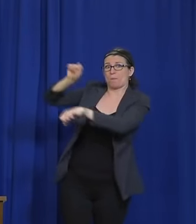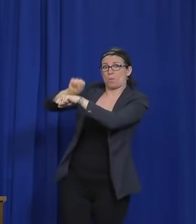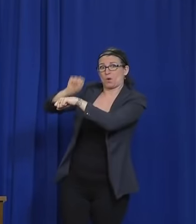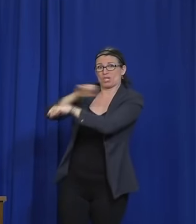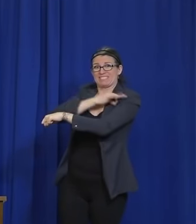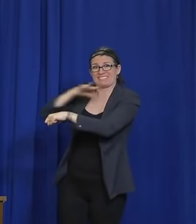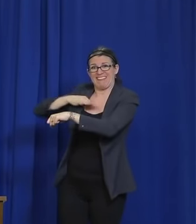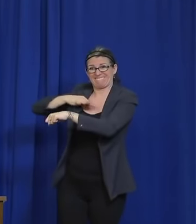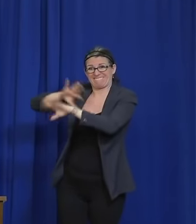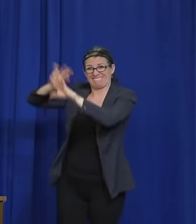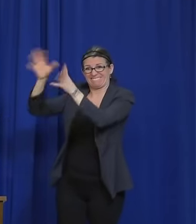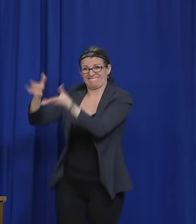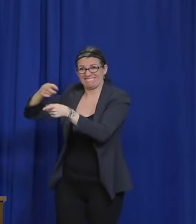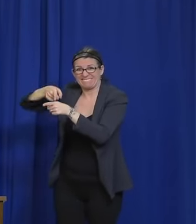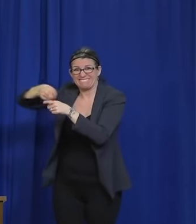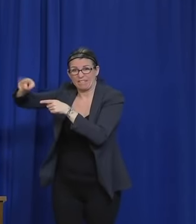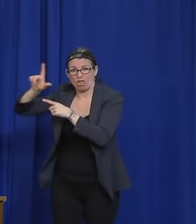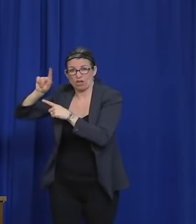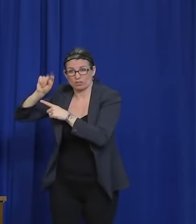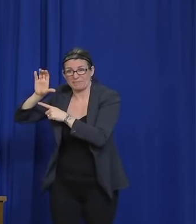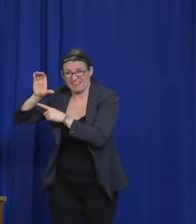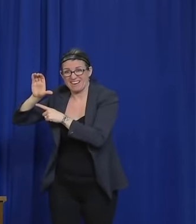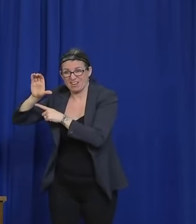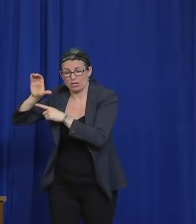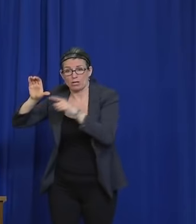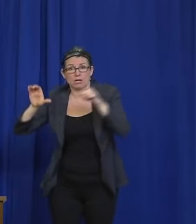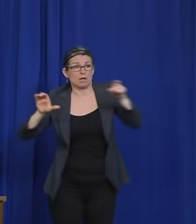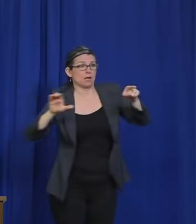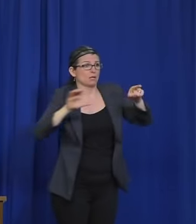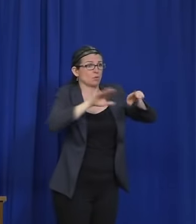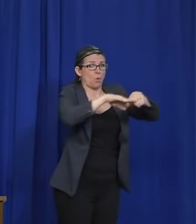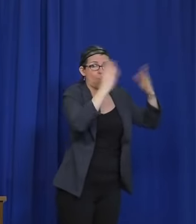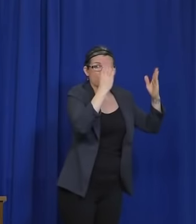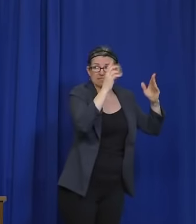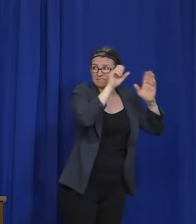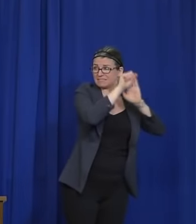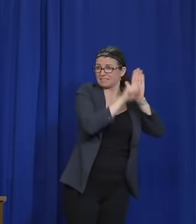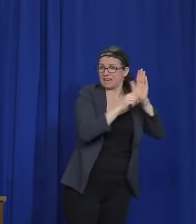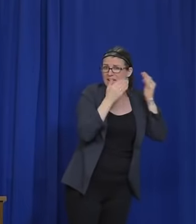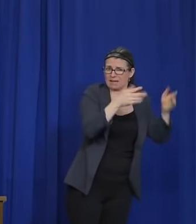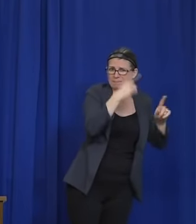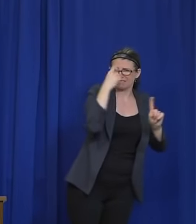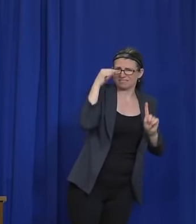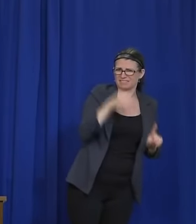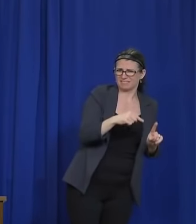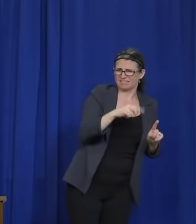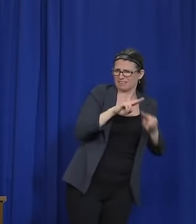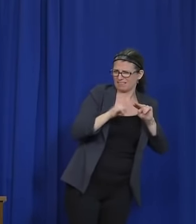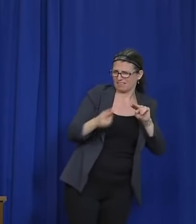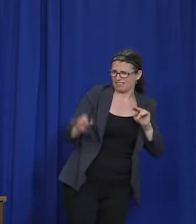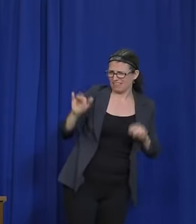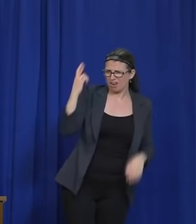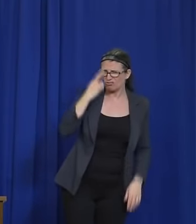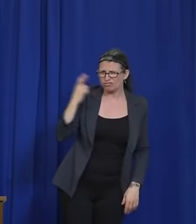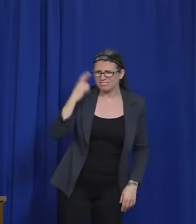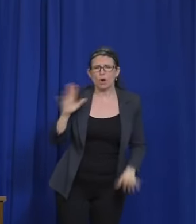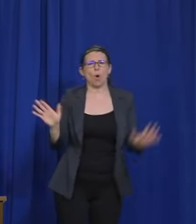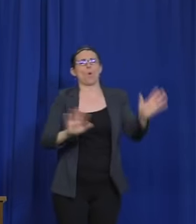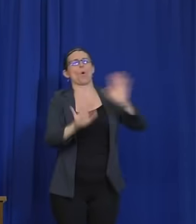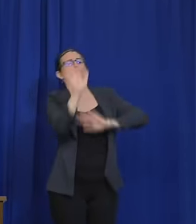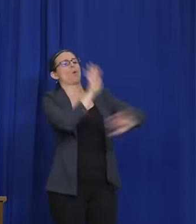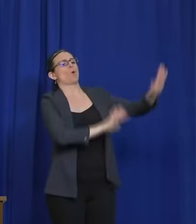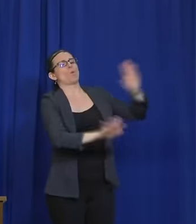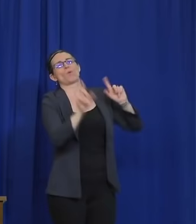to be declining in parts of the state? And as a quick follow-up, you said earlier about the Should we start by answering the first